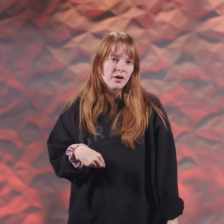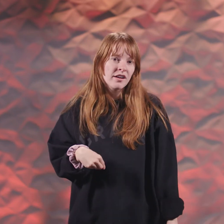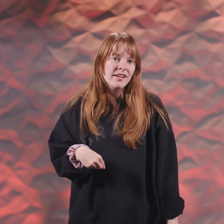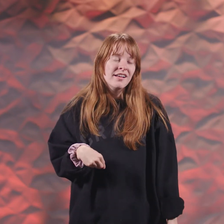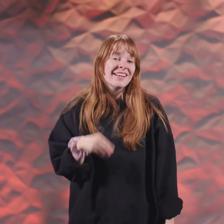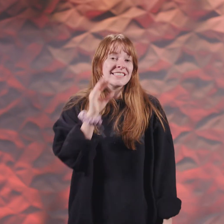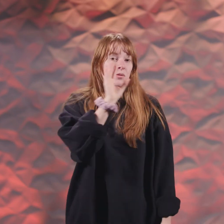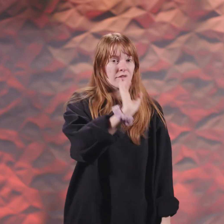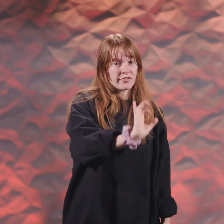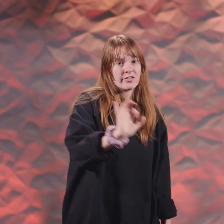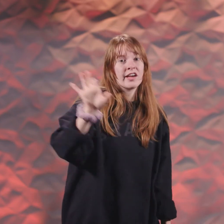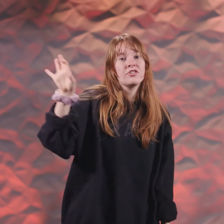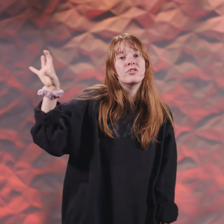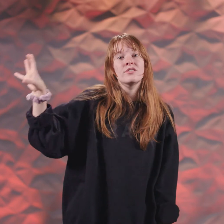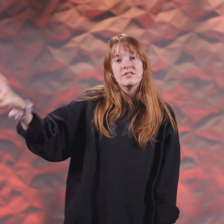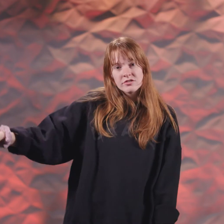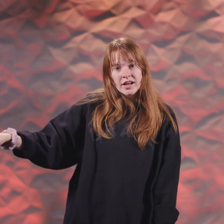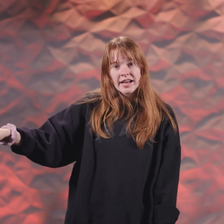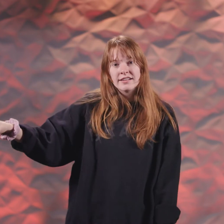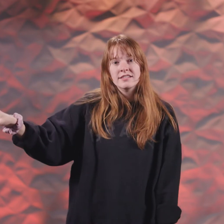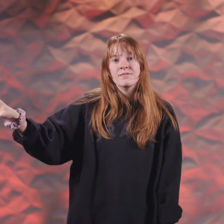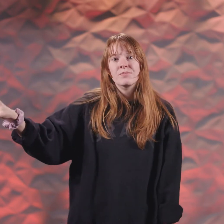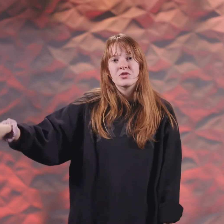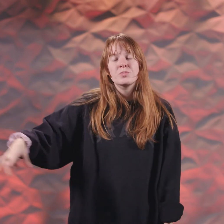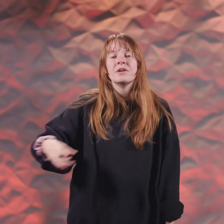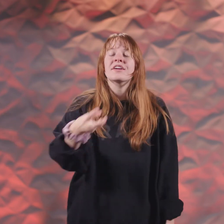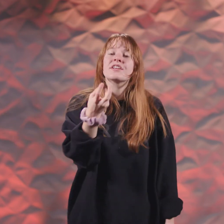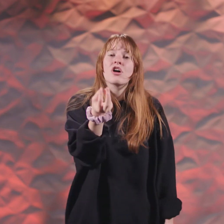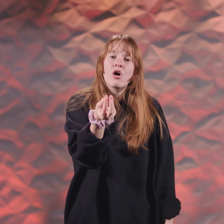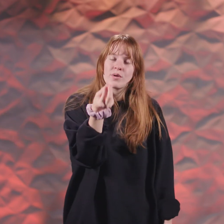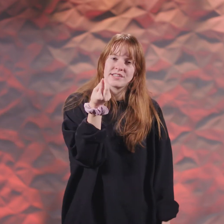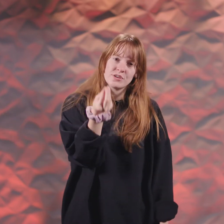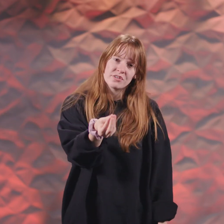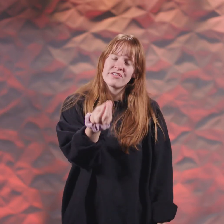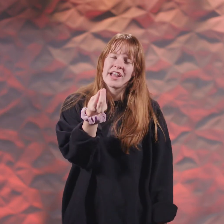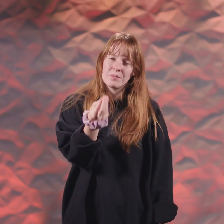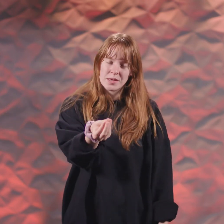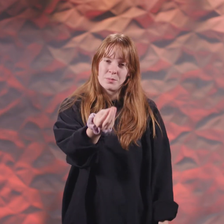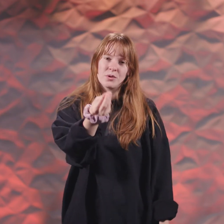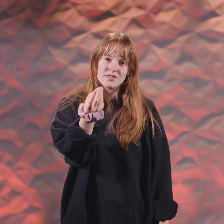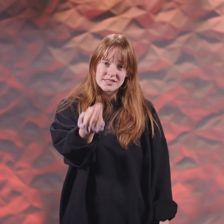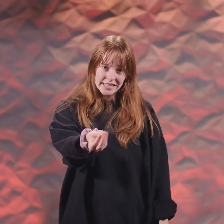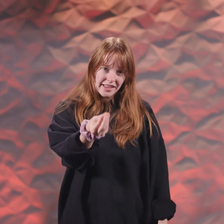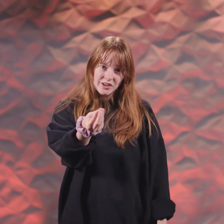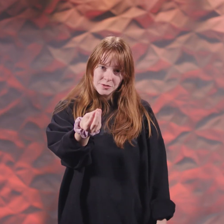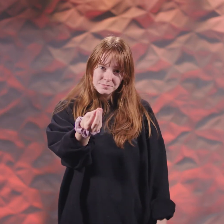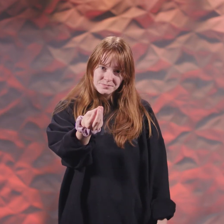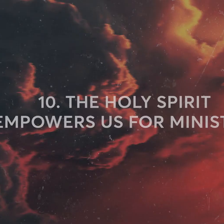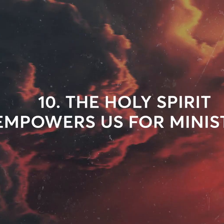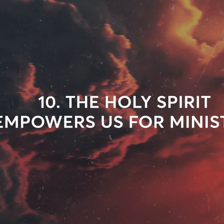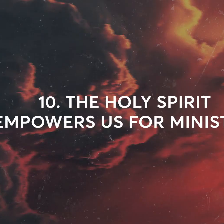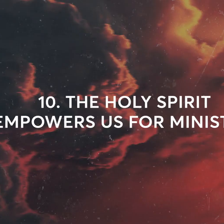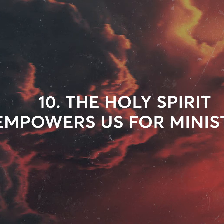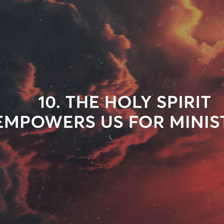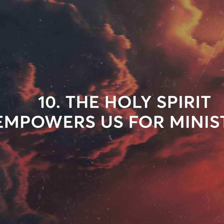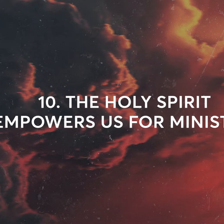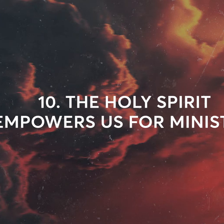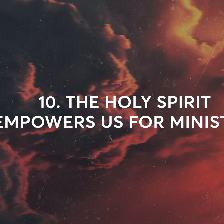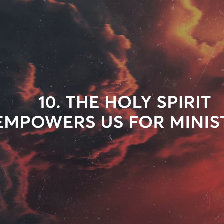is that while the flesh divides, the Spirit is always unifying people together. And lastly, number 10, the